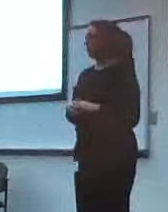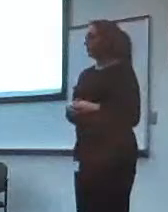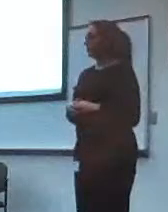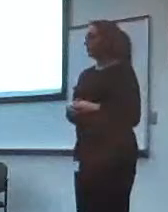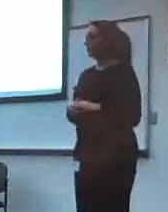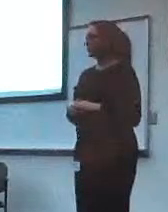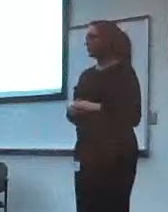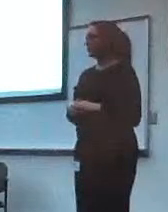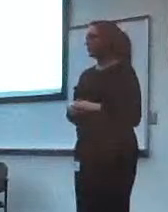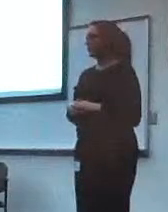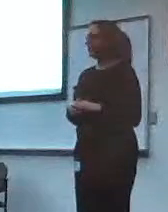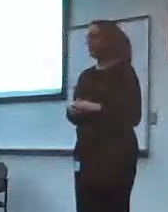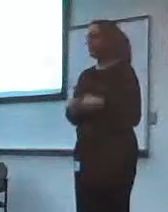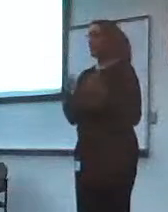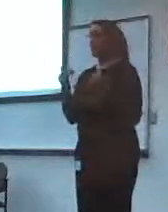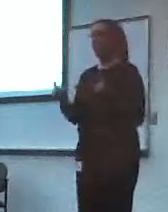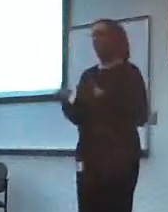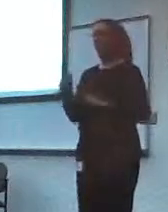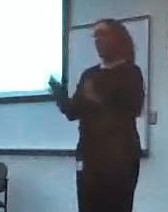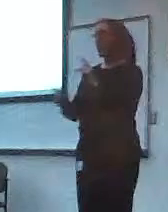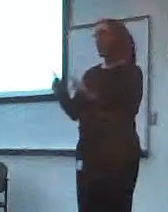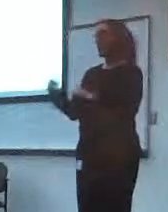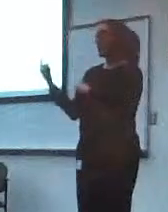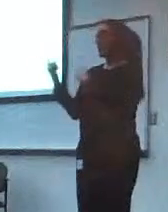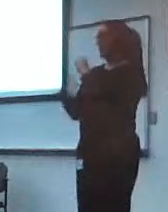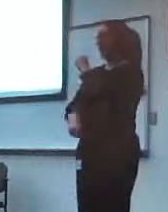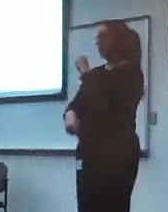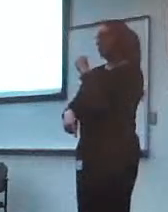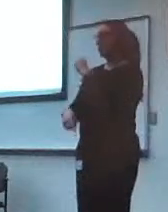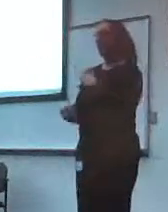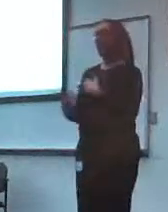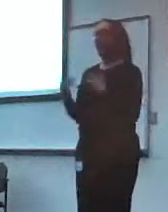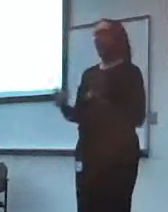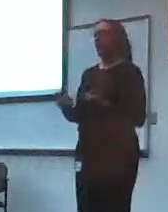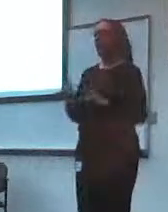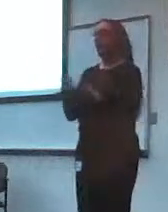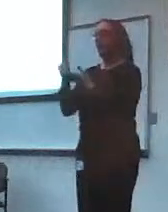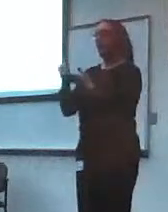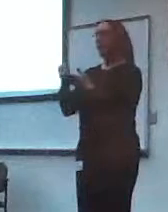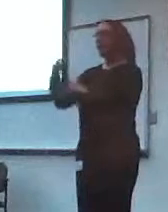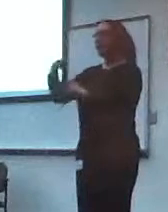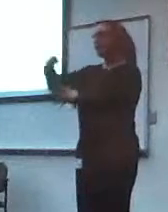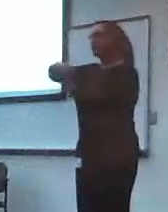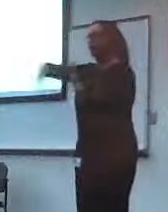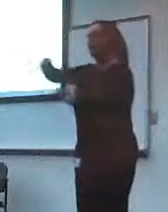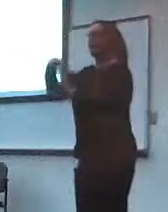The main idea is that they'll defer from threat or danger to society.